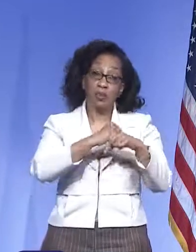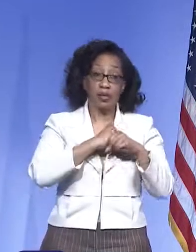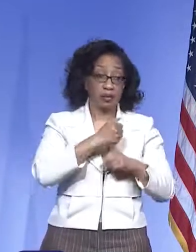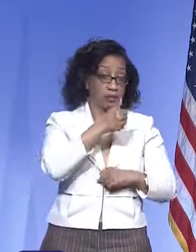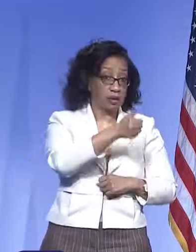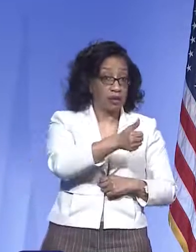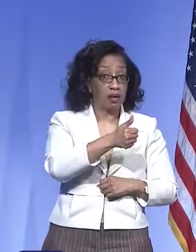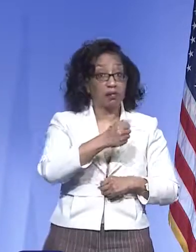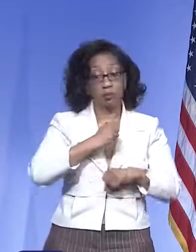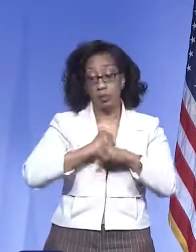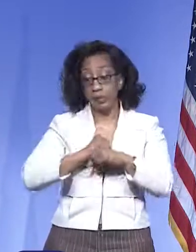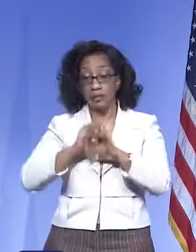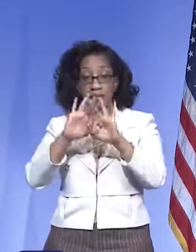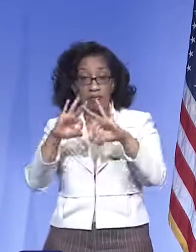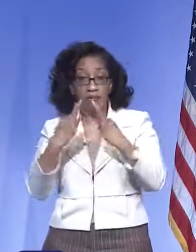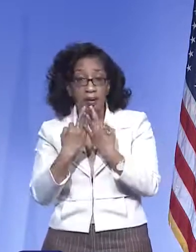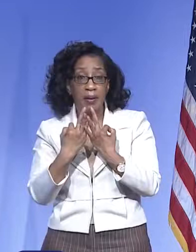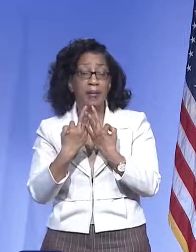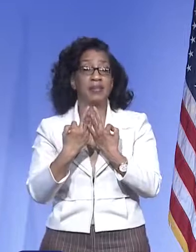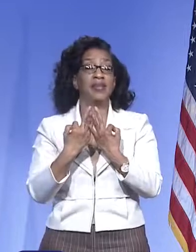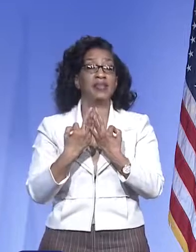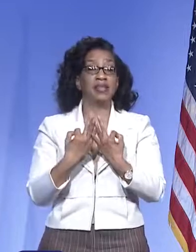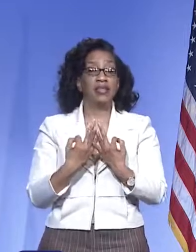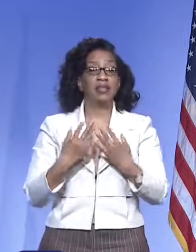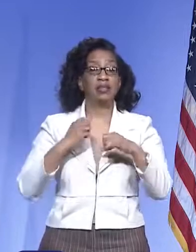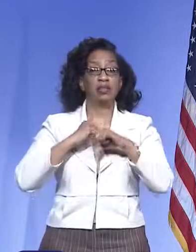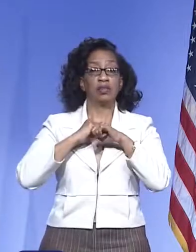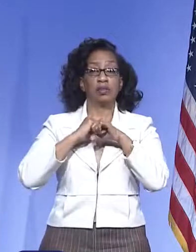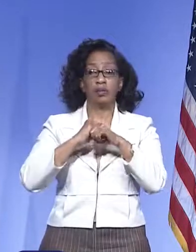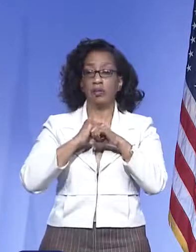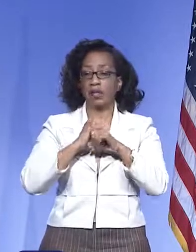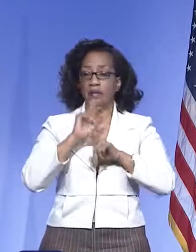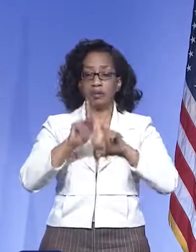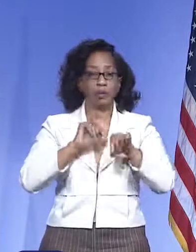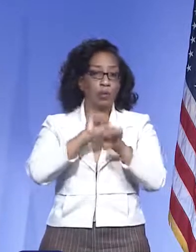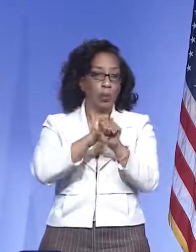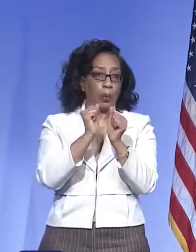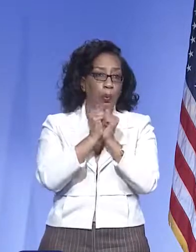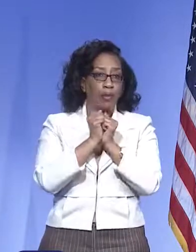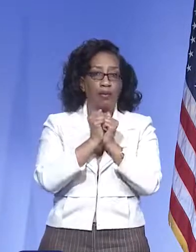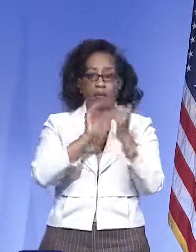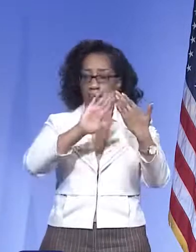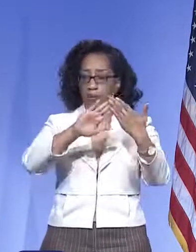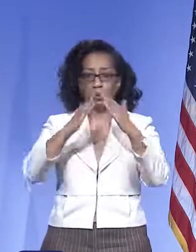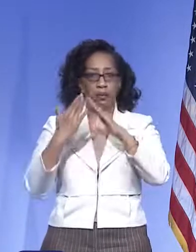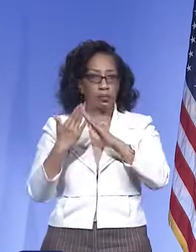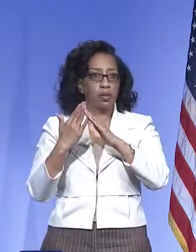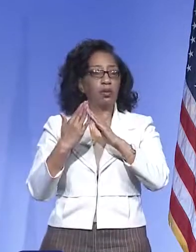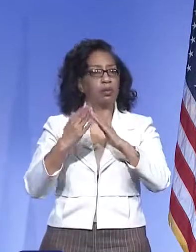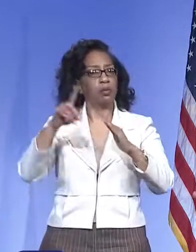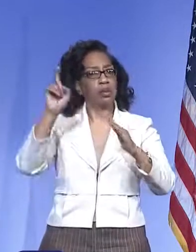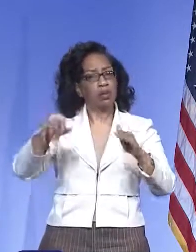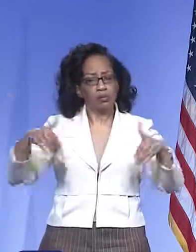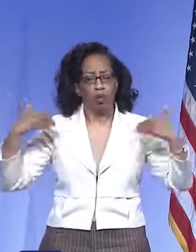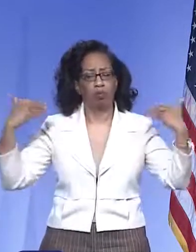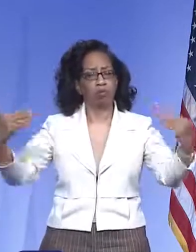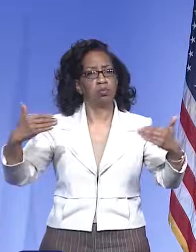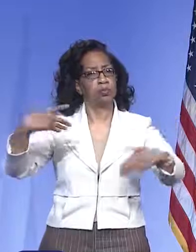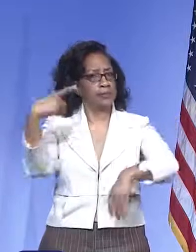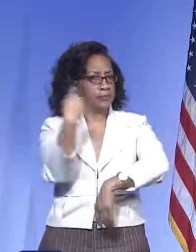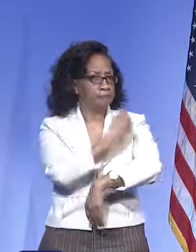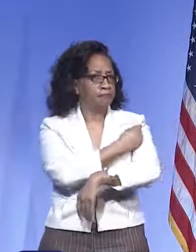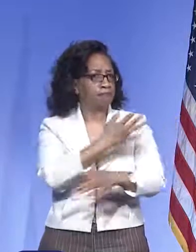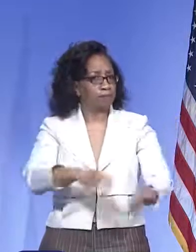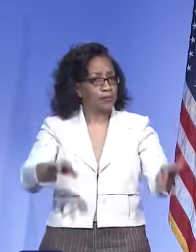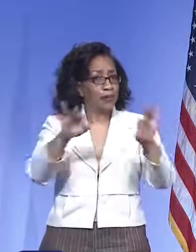It's going to protect our families. It's going to protect our loved ones, our coworkers, our community. We need to get vaccinated,